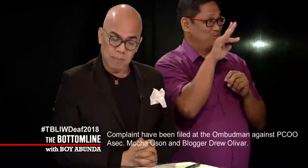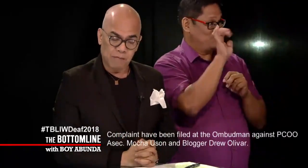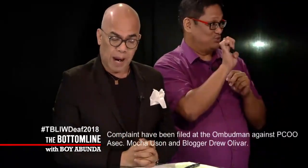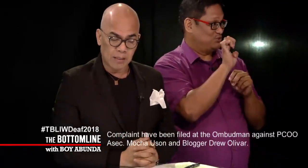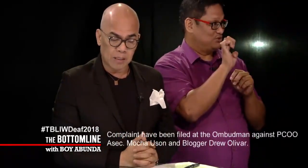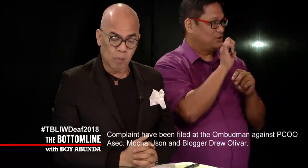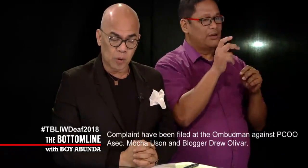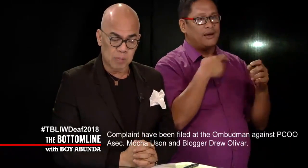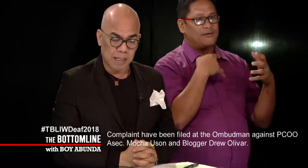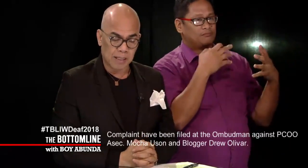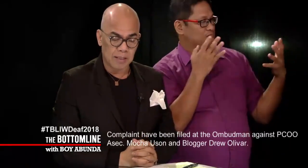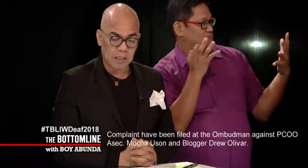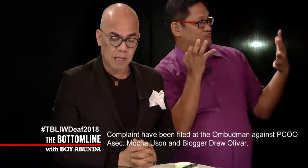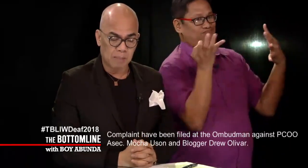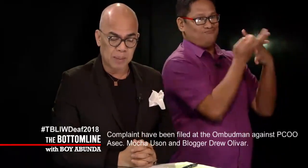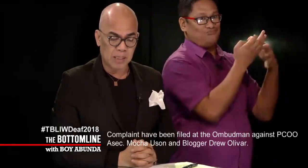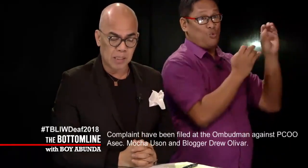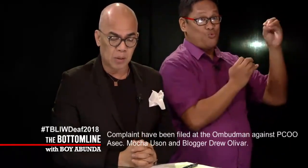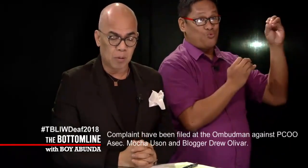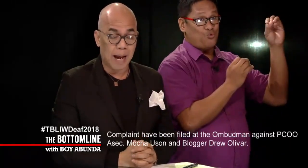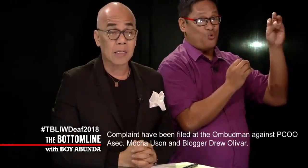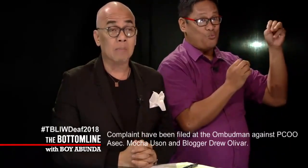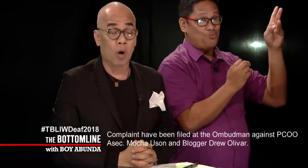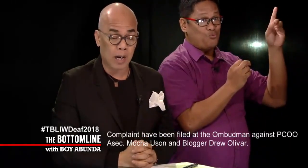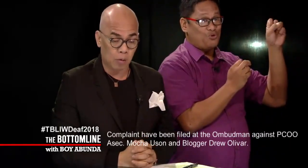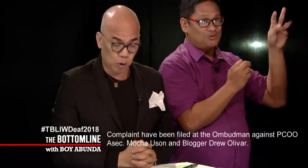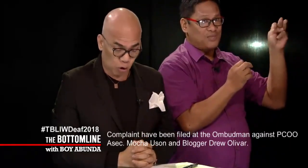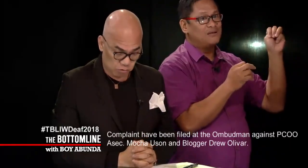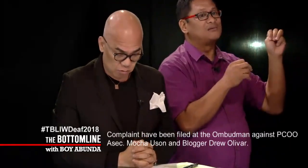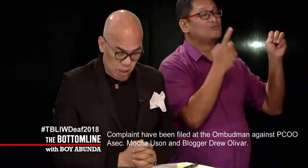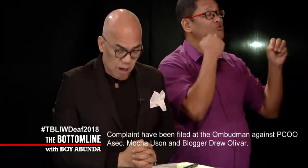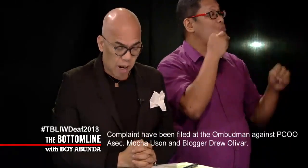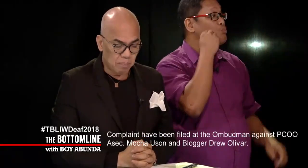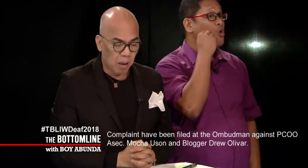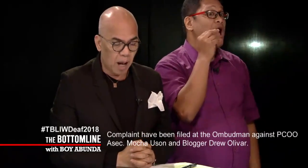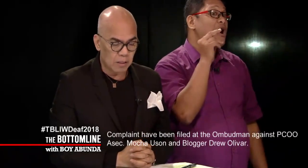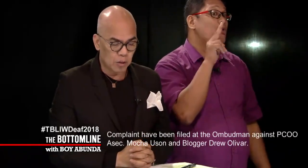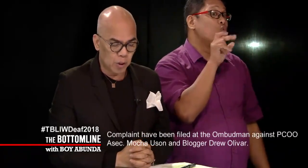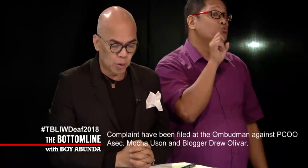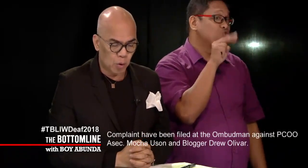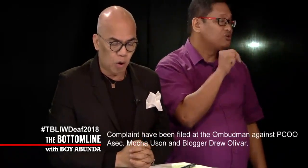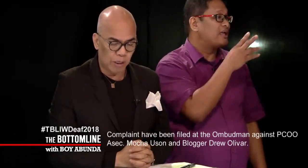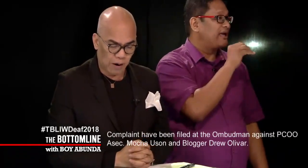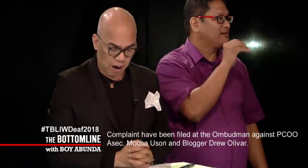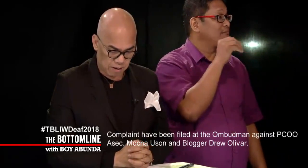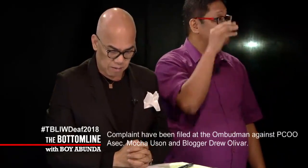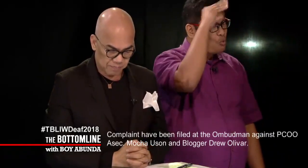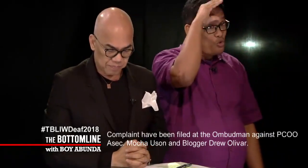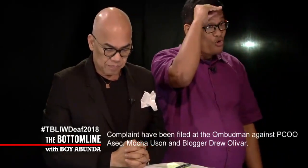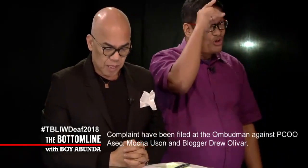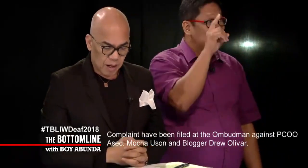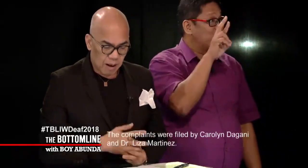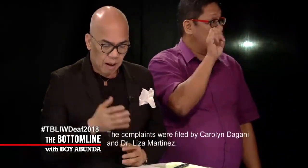Complaints have been filed at the Ombudsman against PCOO Asek Mocha Uson and blogger Drew Olivar.